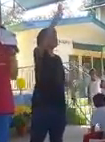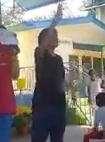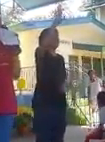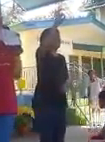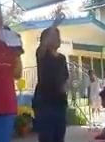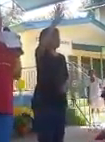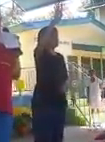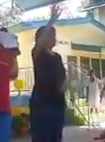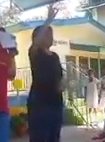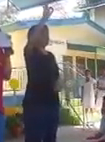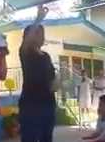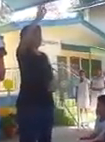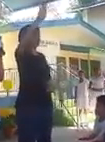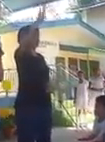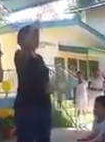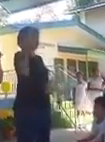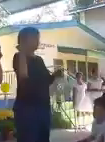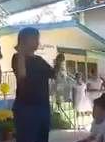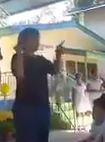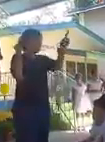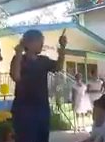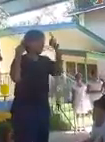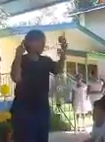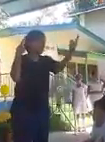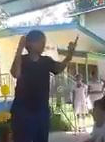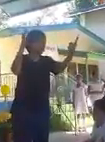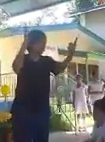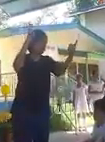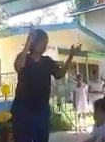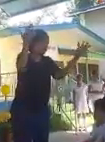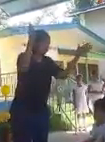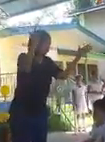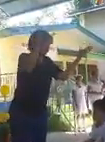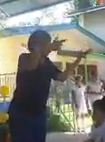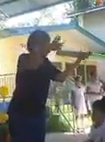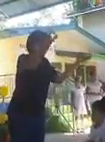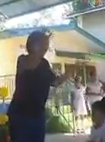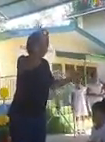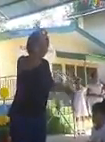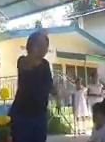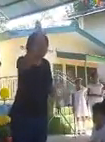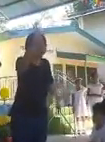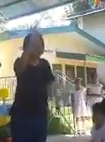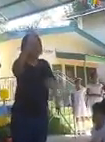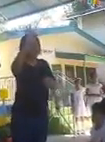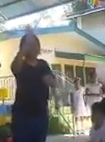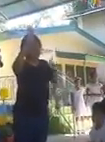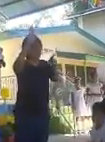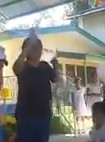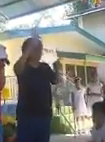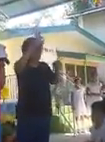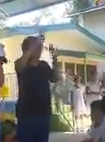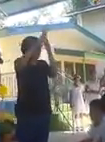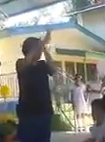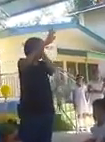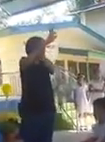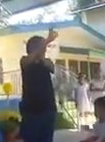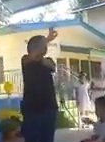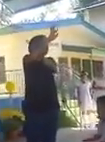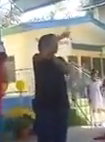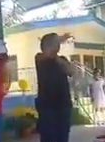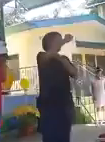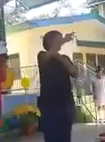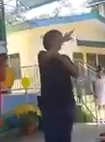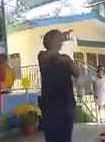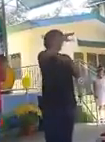Facebook? 13 and above. Just one? 13 and above.